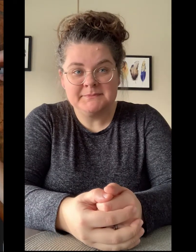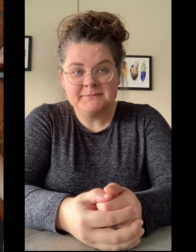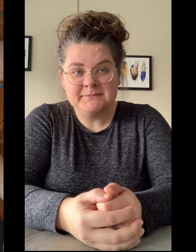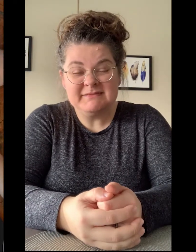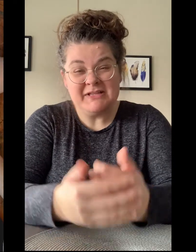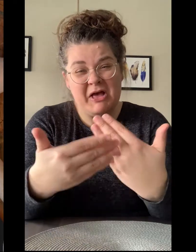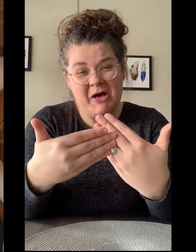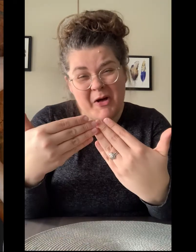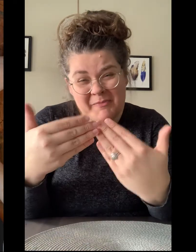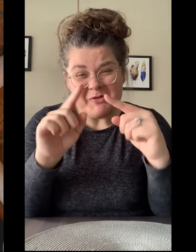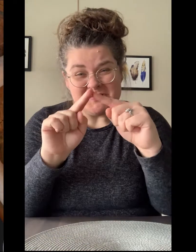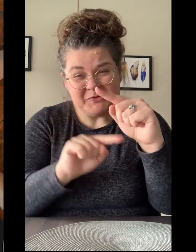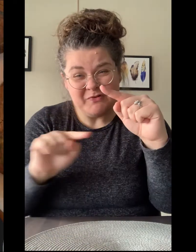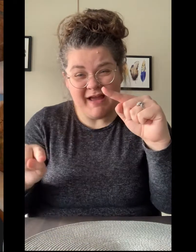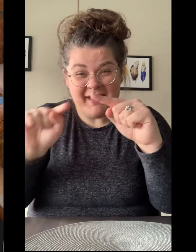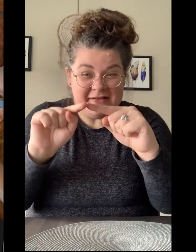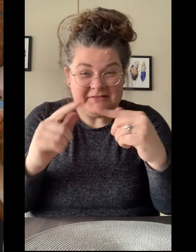almost a triangle,